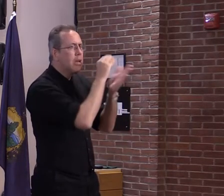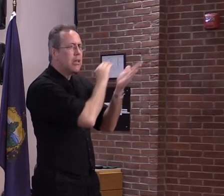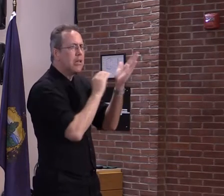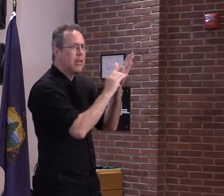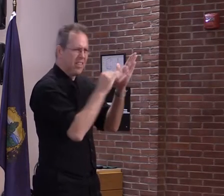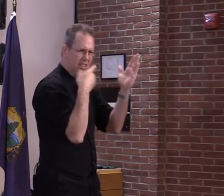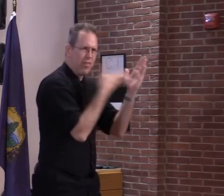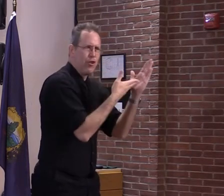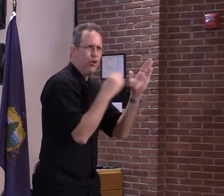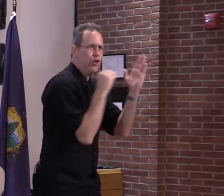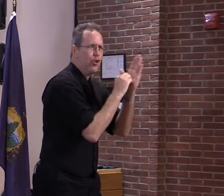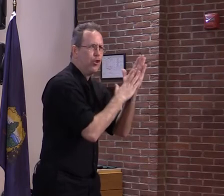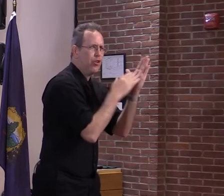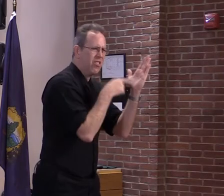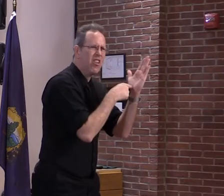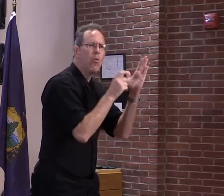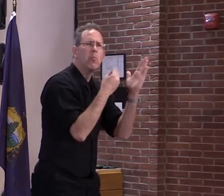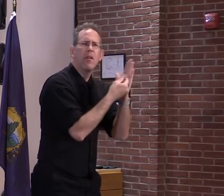$25 million.